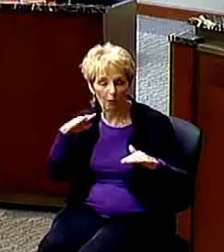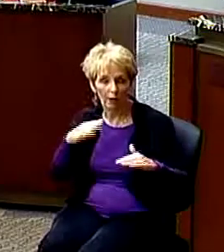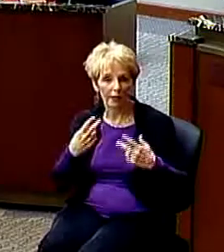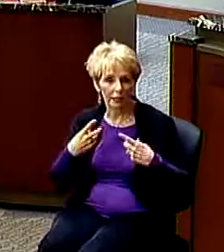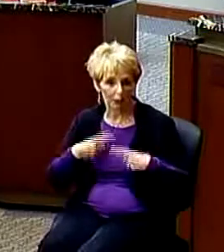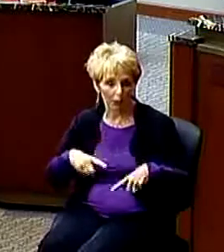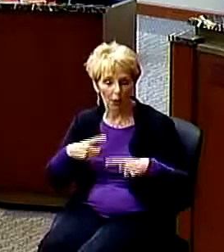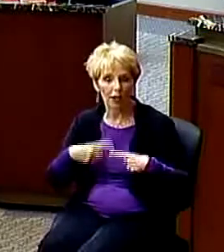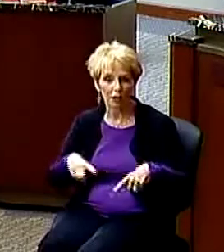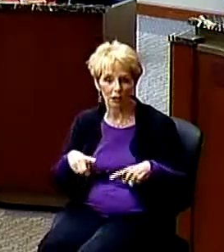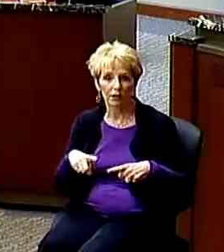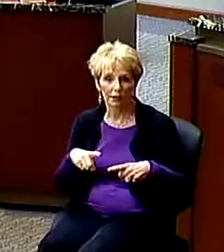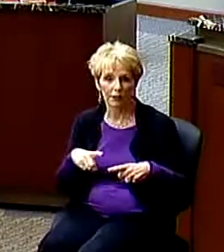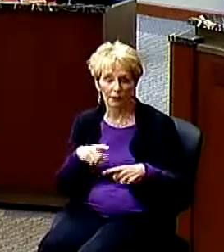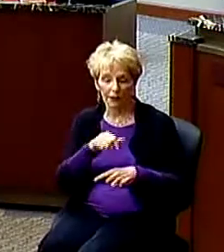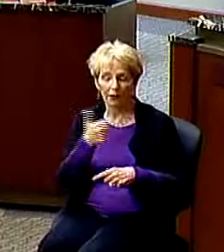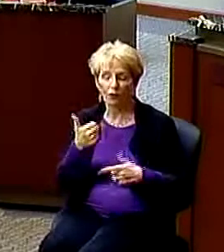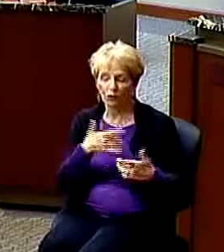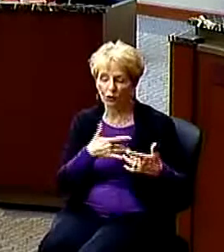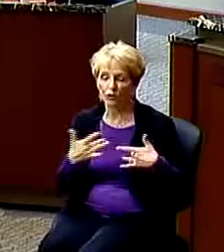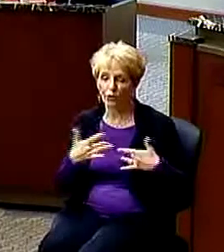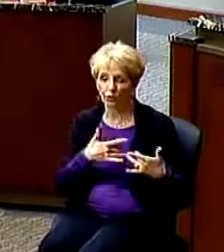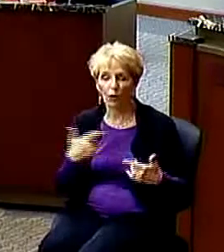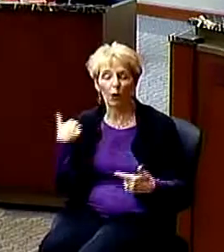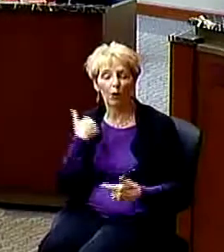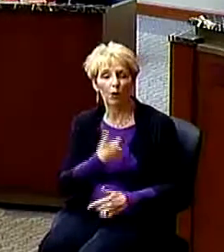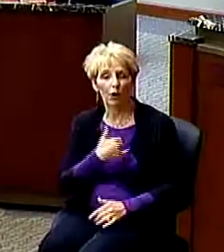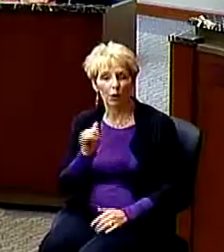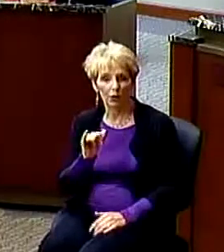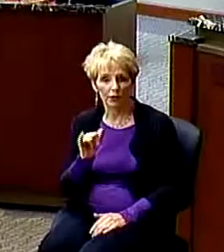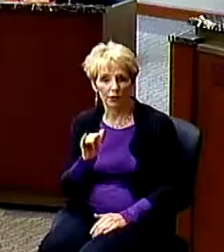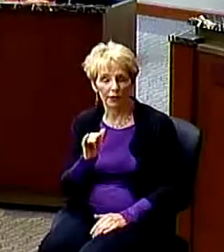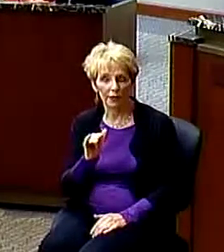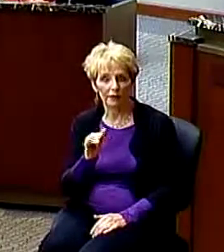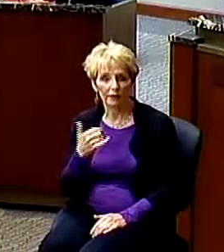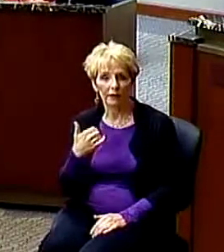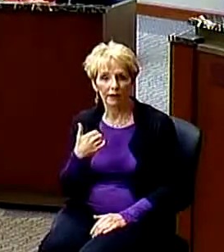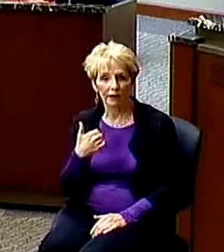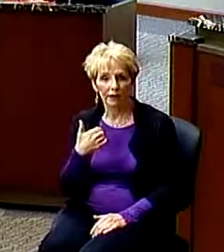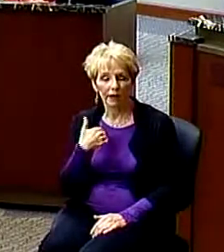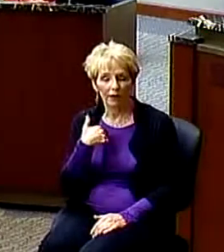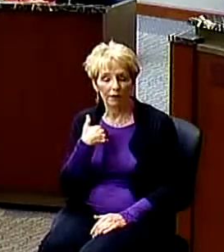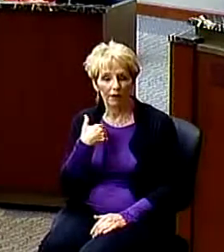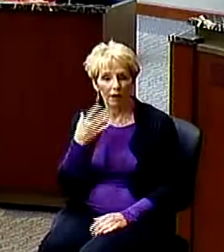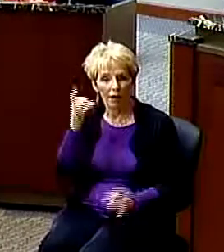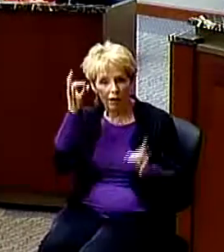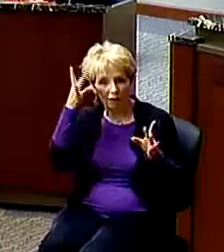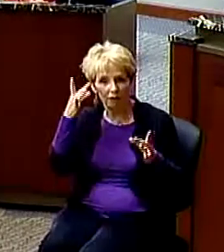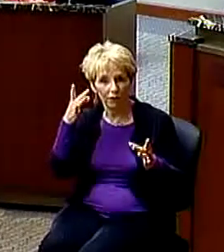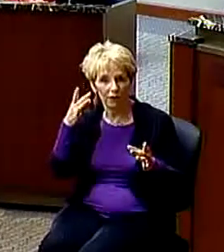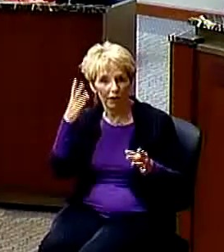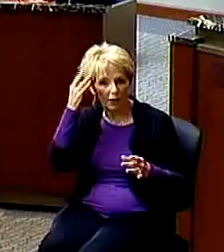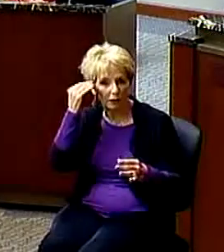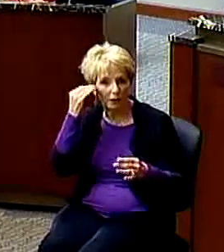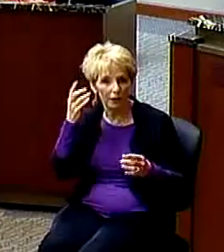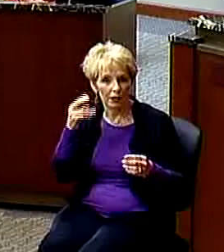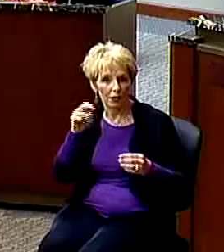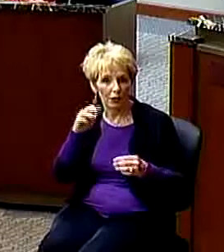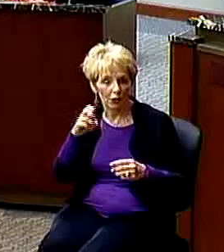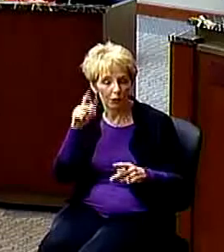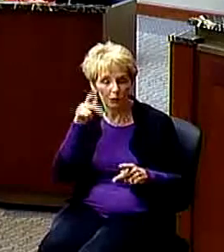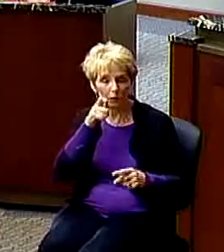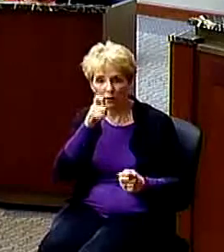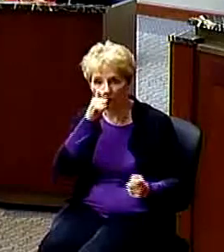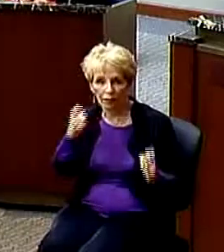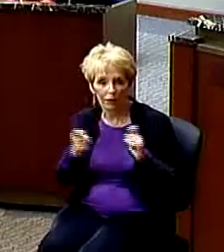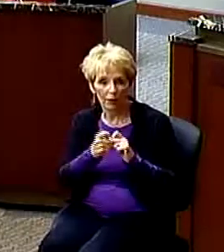and other concerns. And we also see and experience horrific events in the news of people lashing